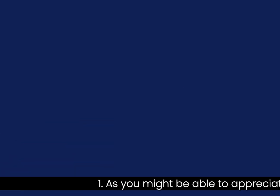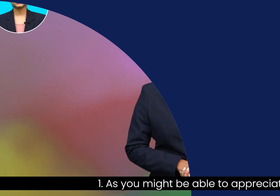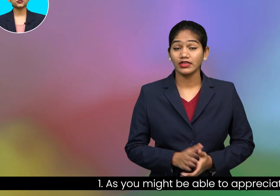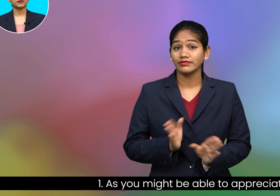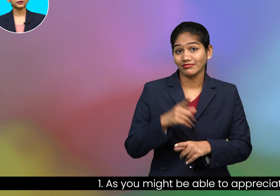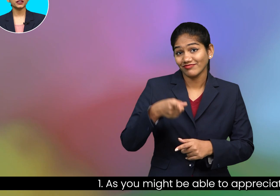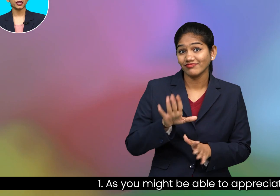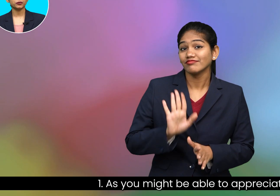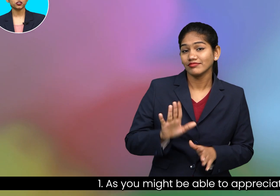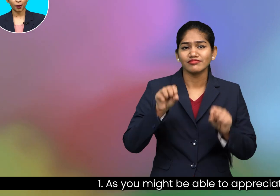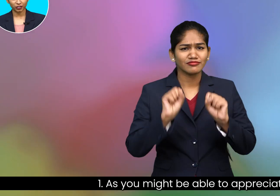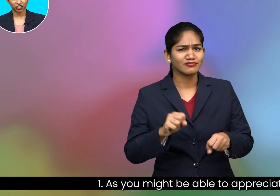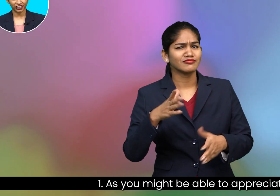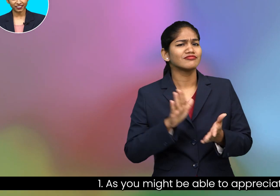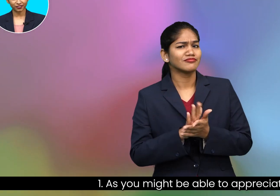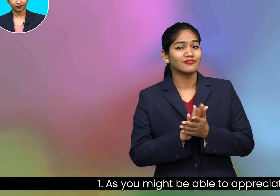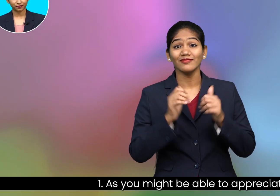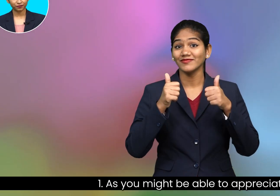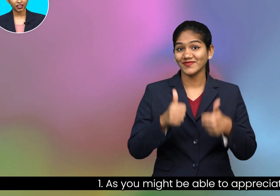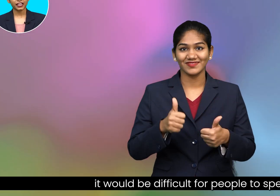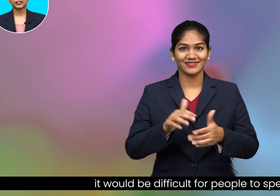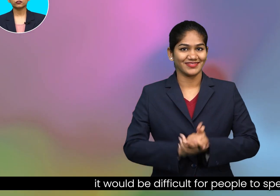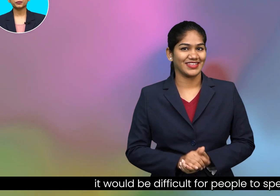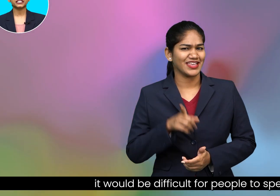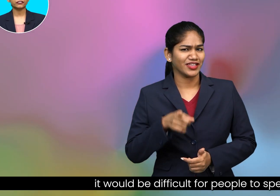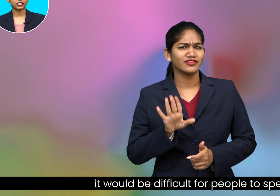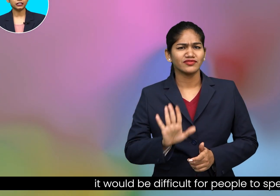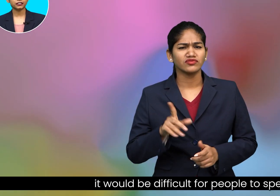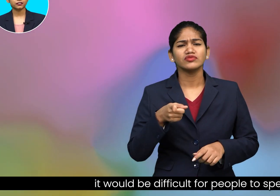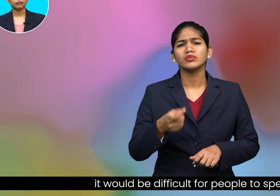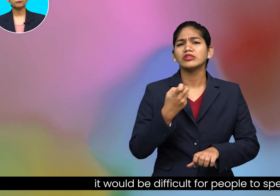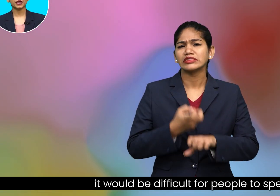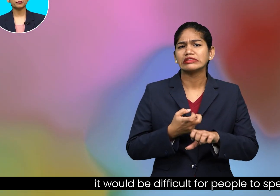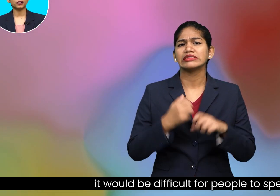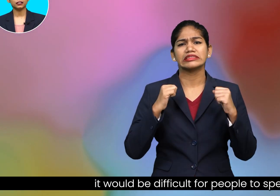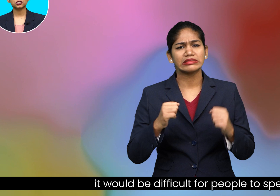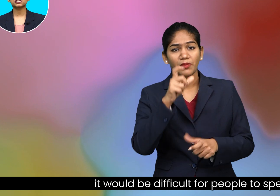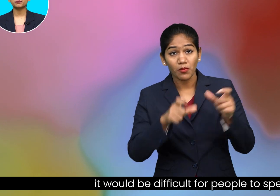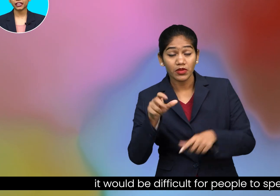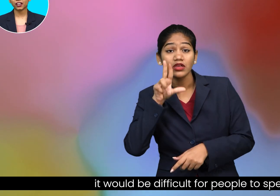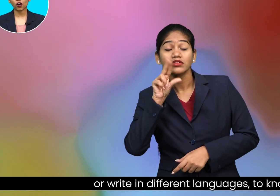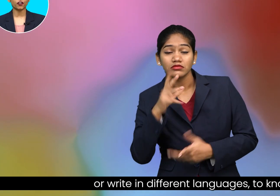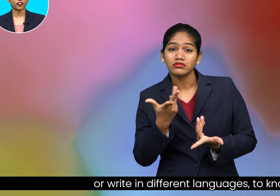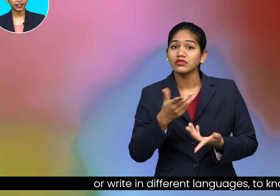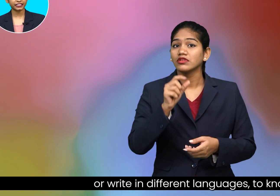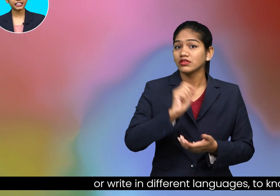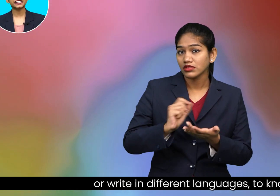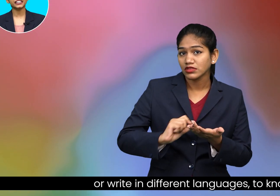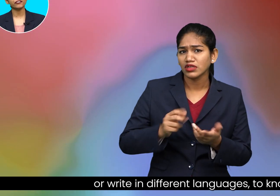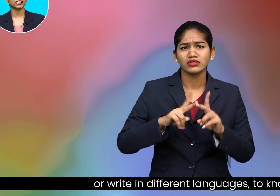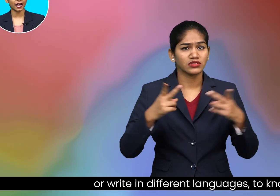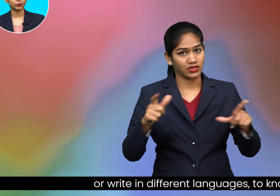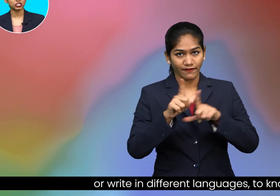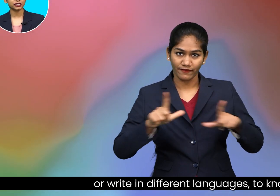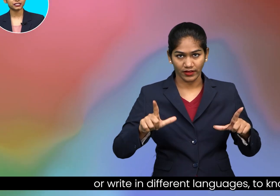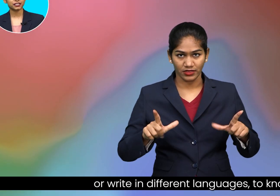As you might be able to appreciate, it will be difficult for people to speak or write in